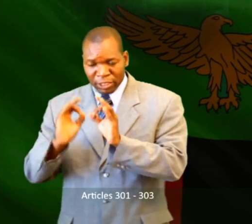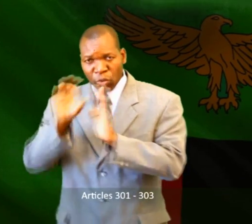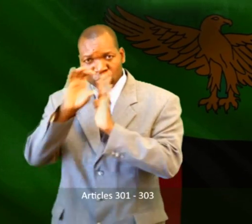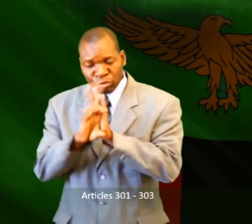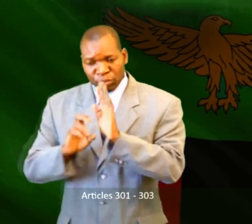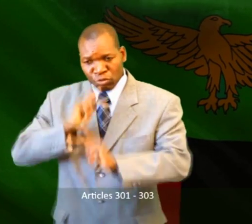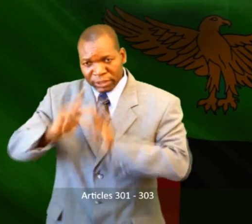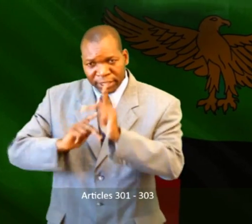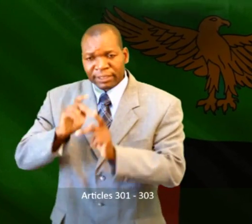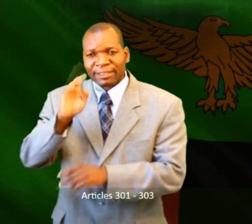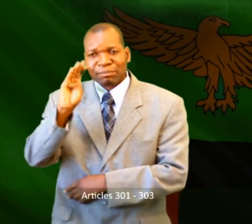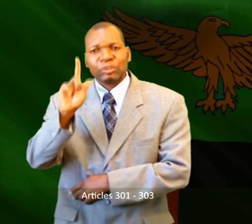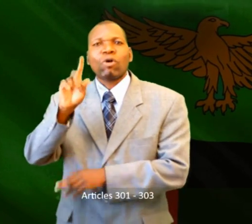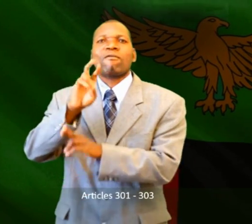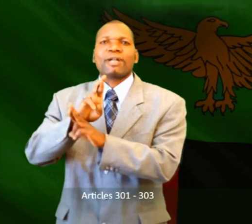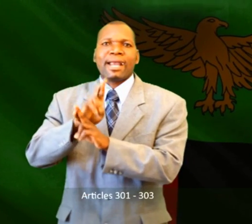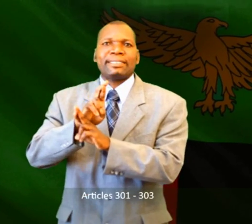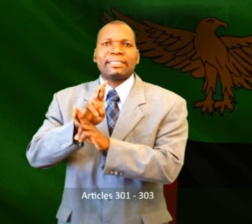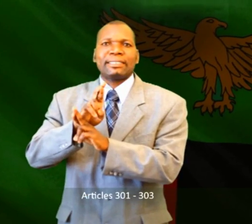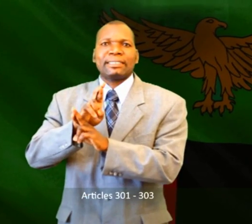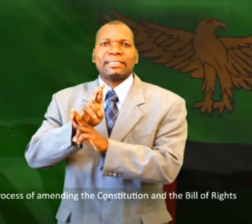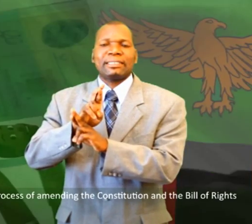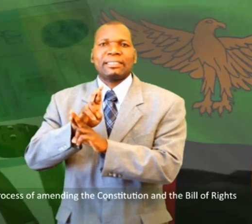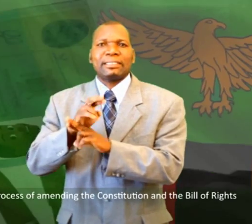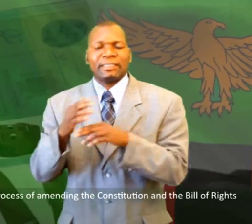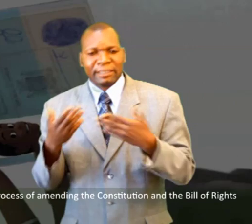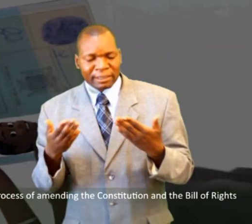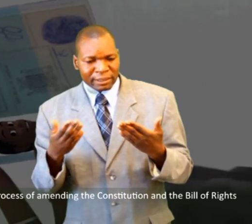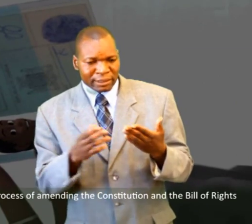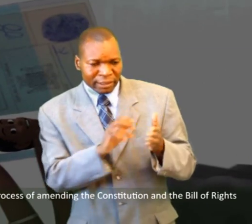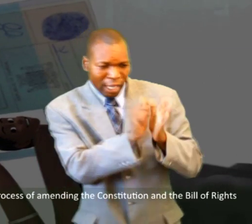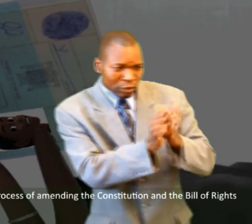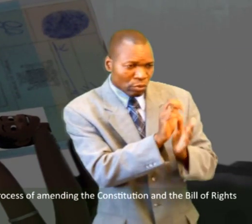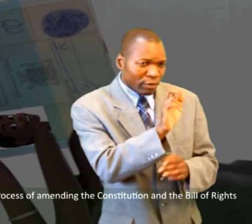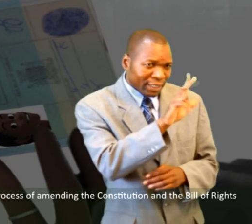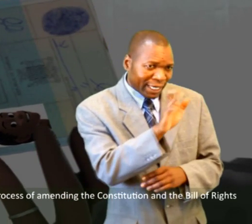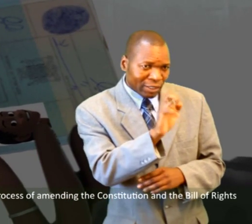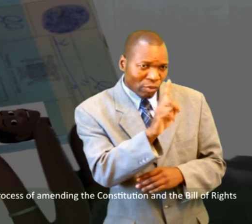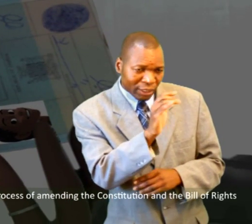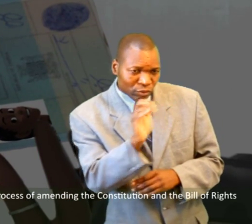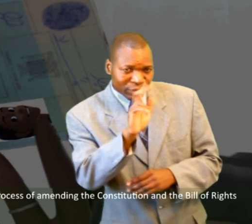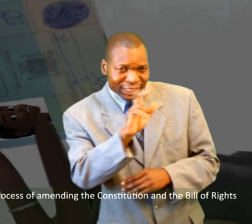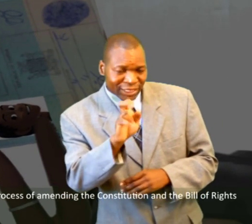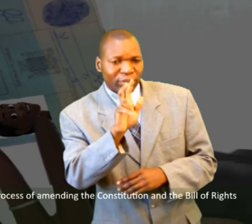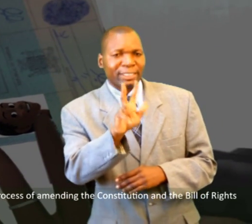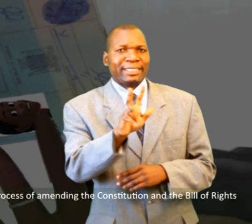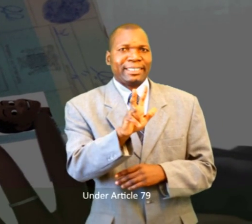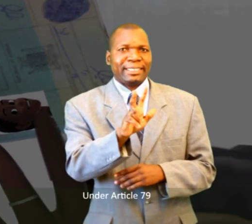Articles 301 to 303. Process of amending the Constitution and the Bill of Rights. Under